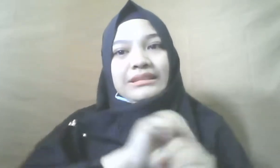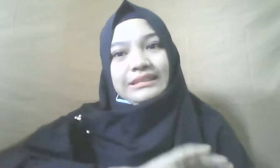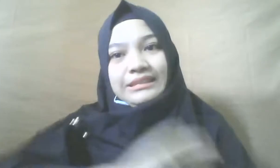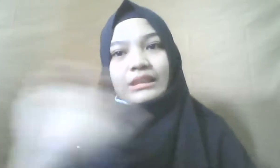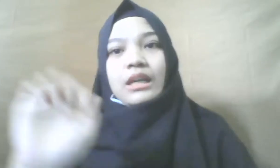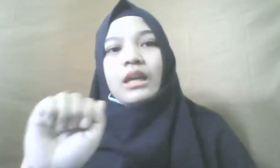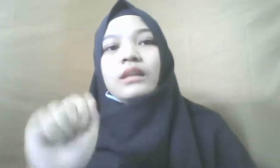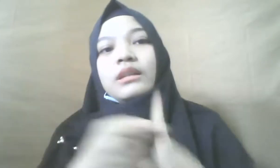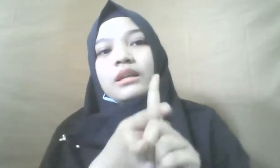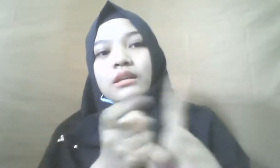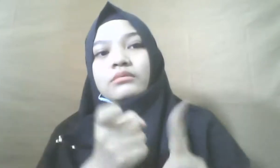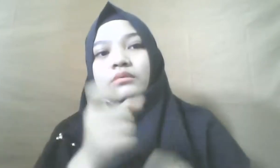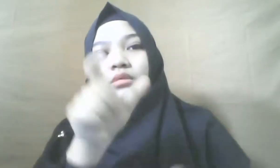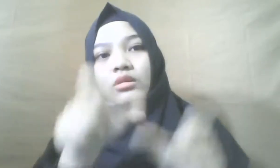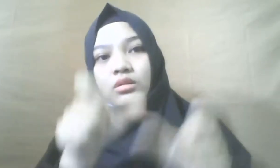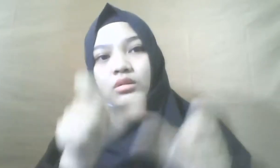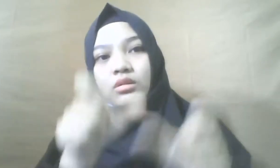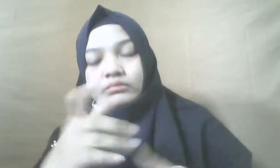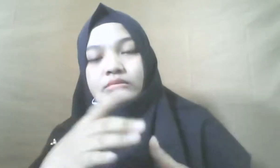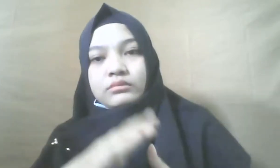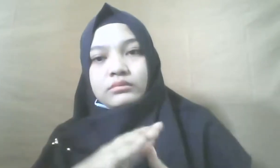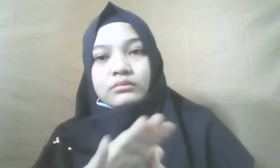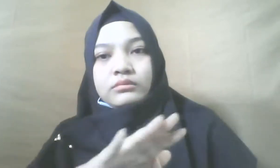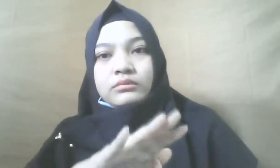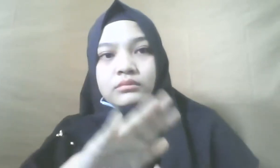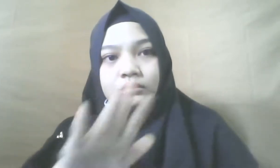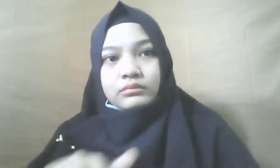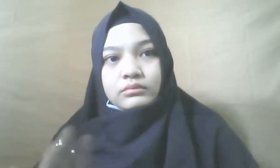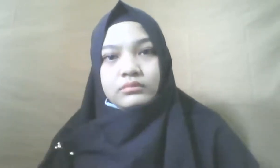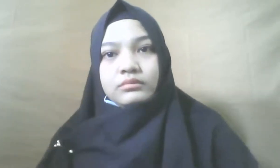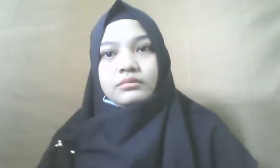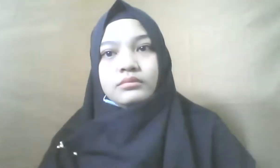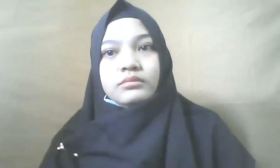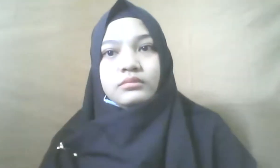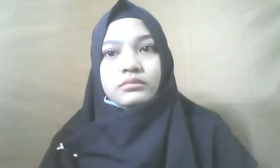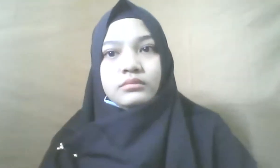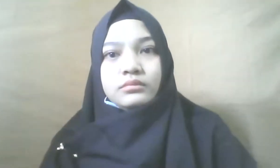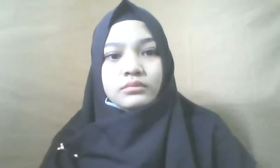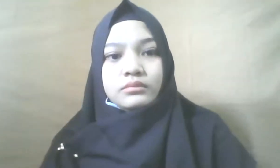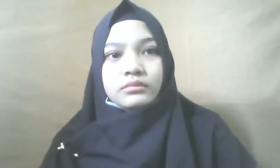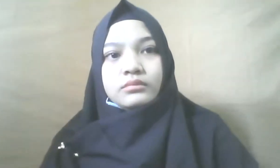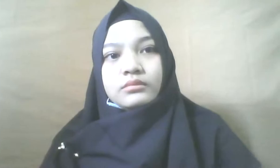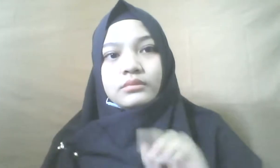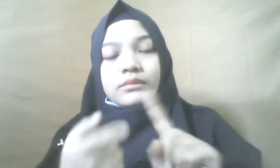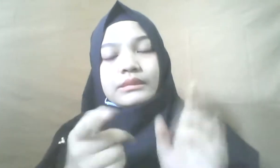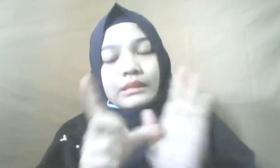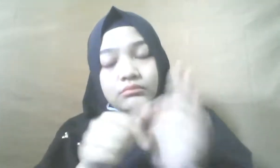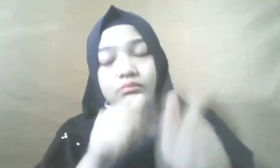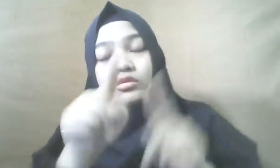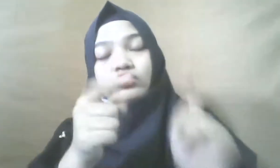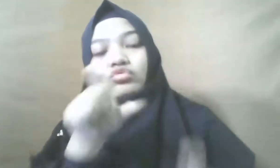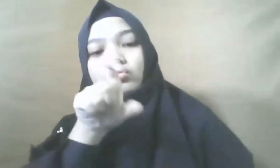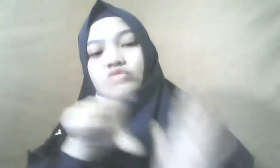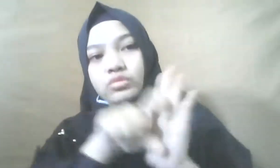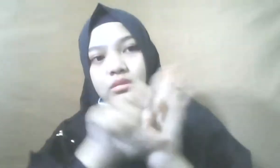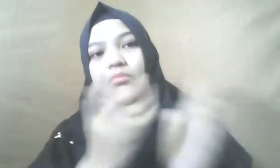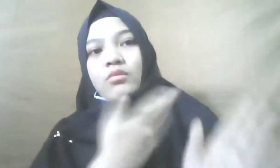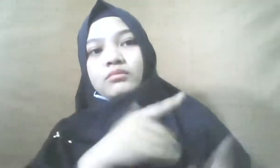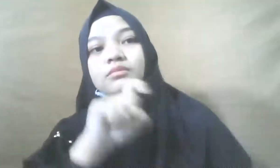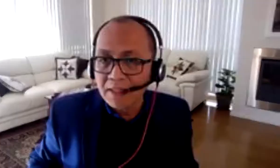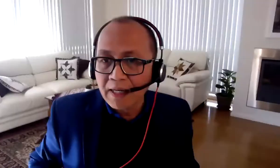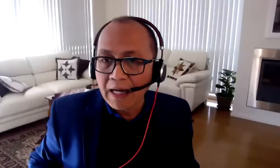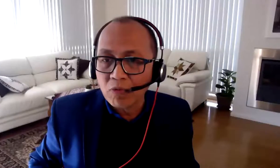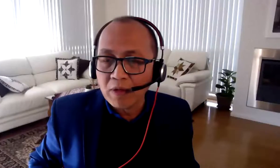children. You are welcome to type in your questions in the Q&A box during the